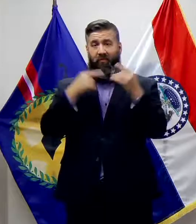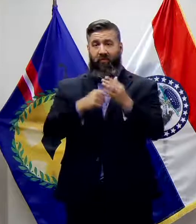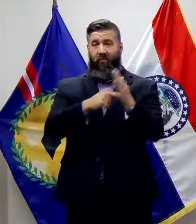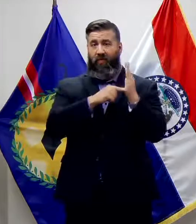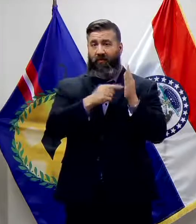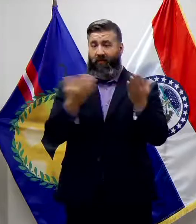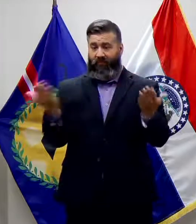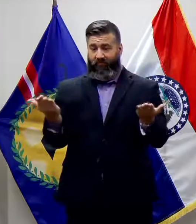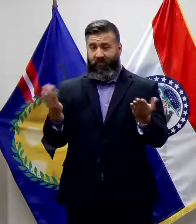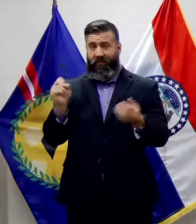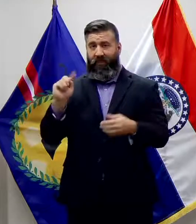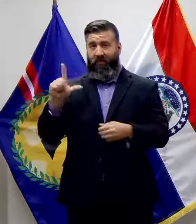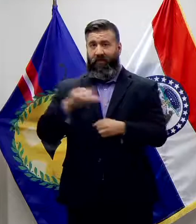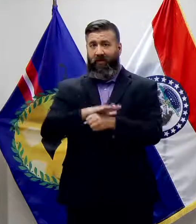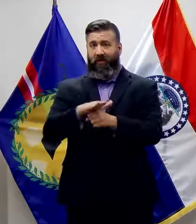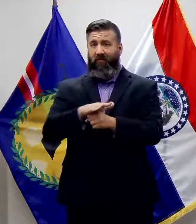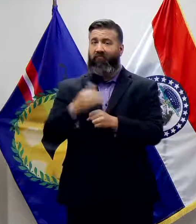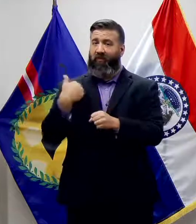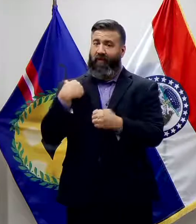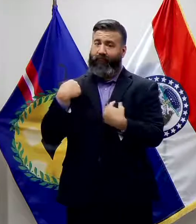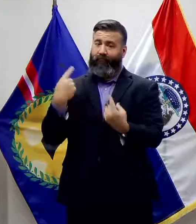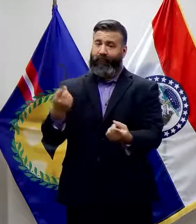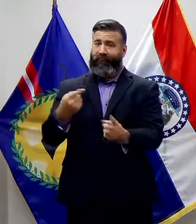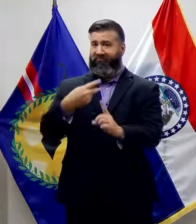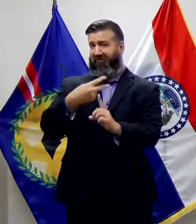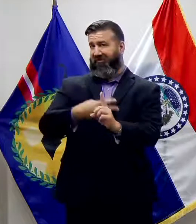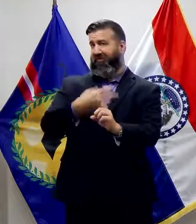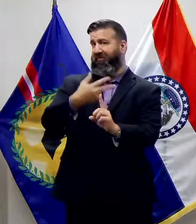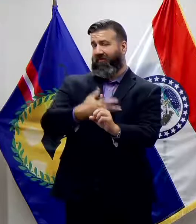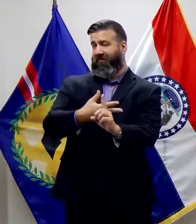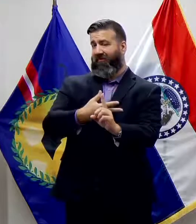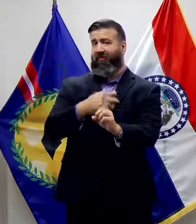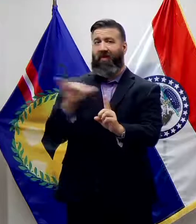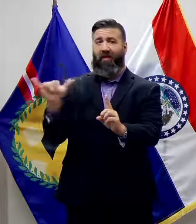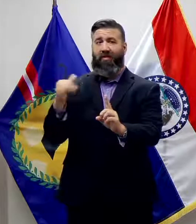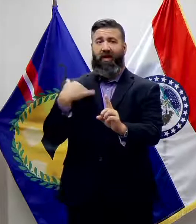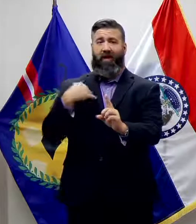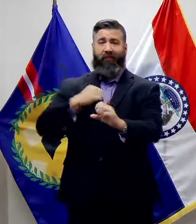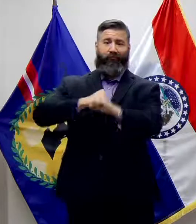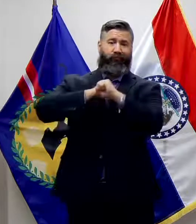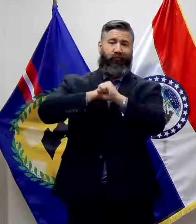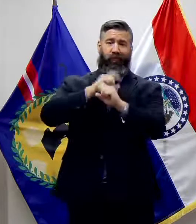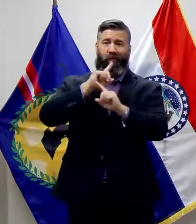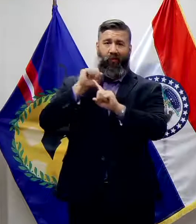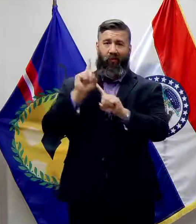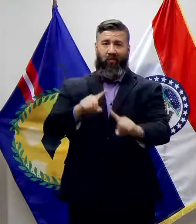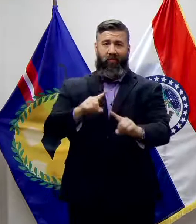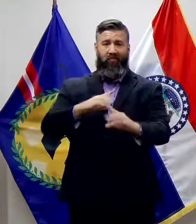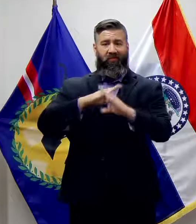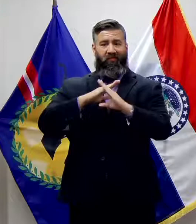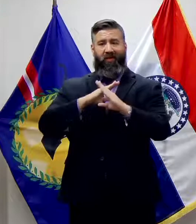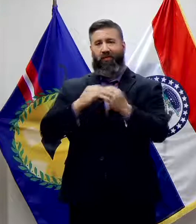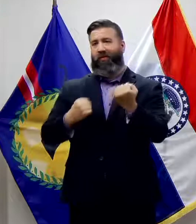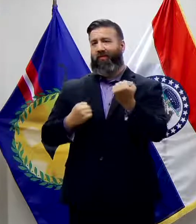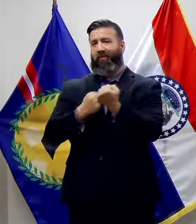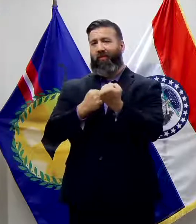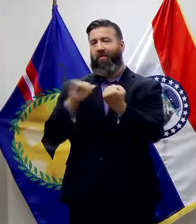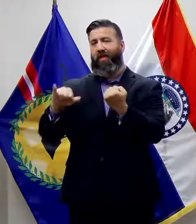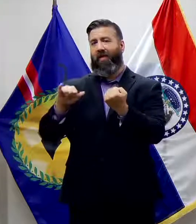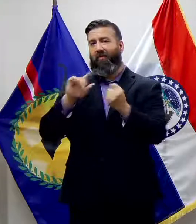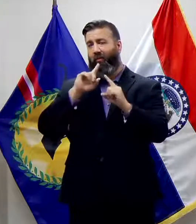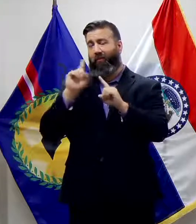County. We've had one for a couple of months. We also have had a restraining order that prevented us from enforcing that mask